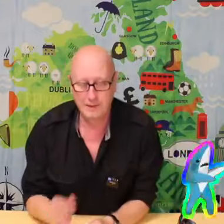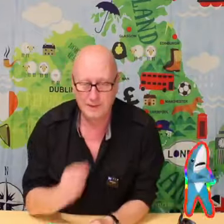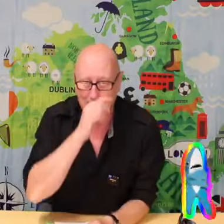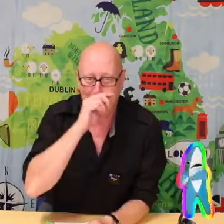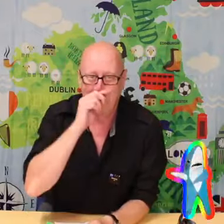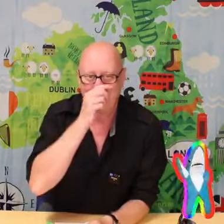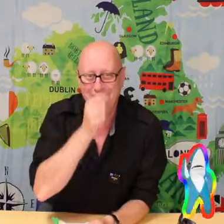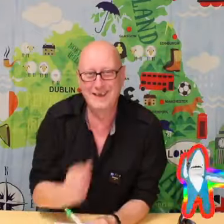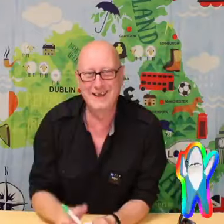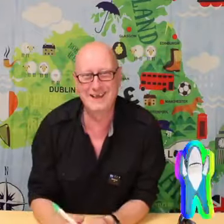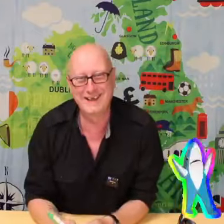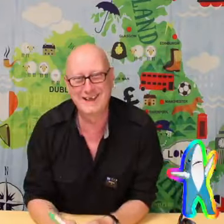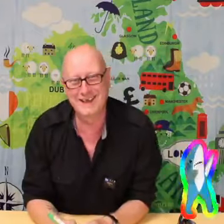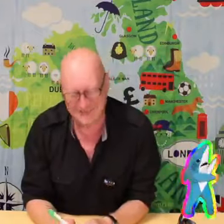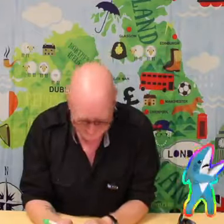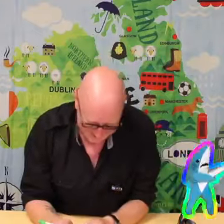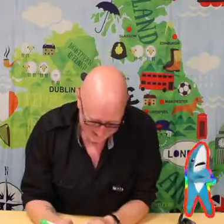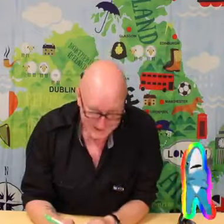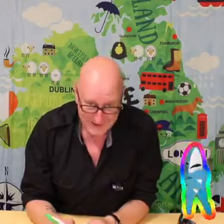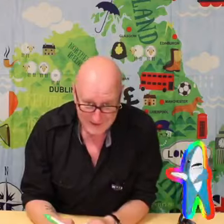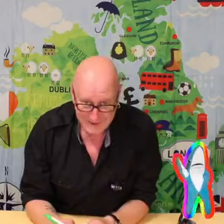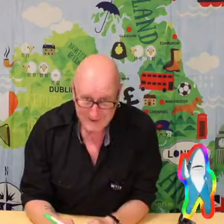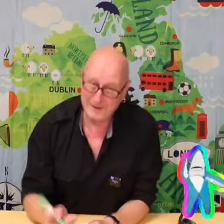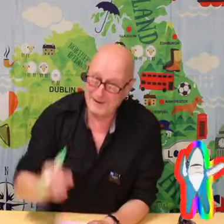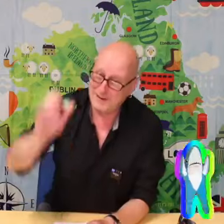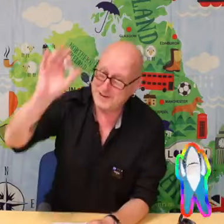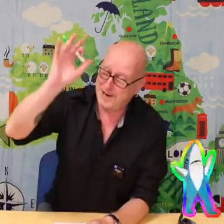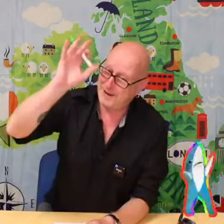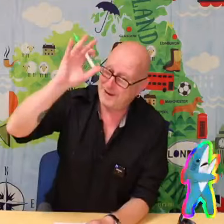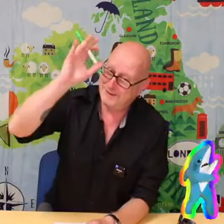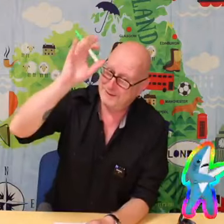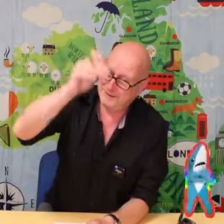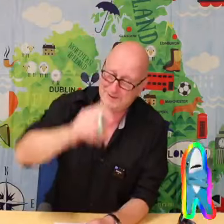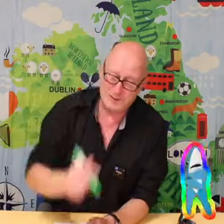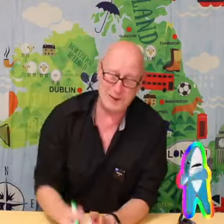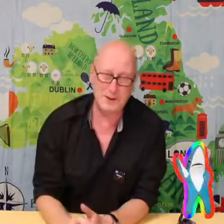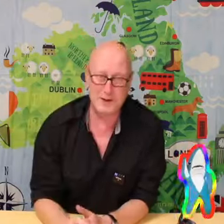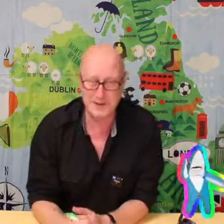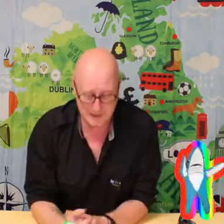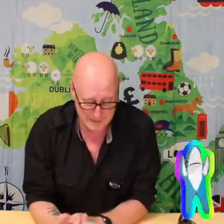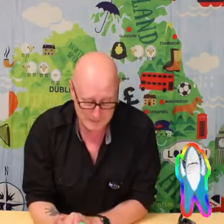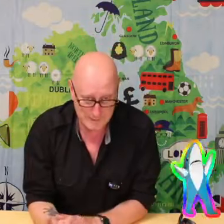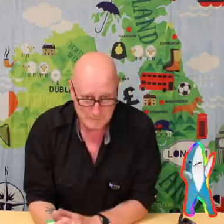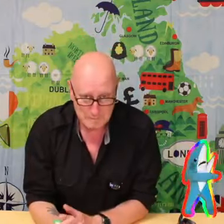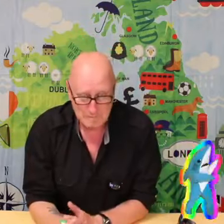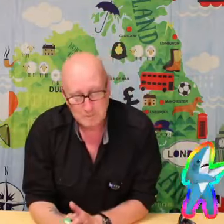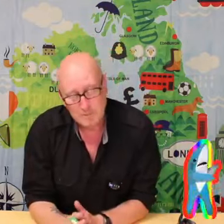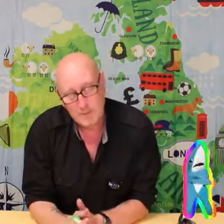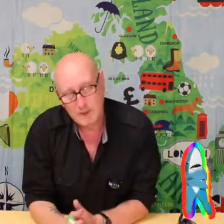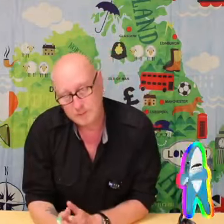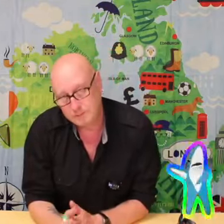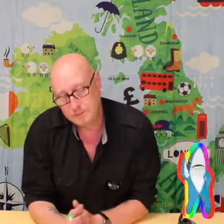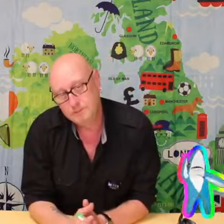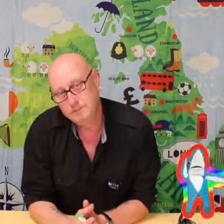for hours. Next in is Miss Sarah Farmer. Hello there, Sarah. Hi, Sarah. Hello, Mark, Spiff and Helen. And all the